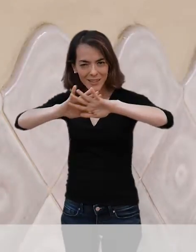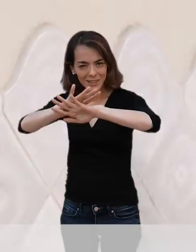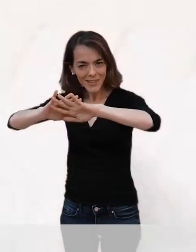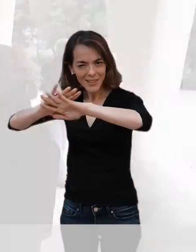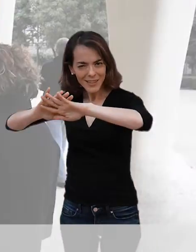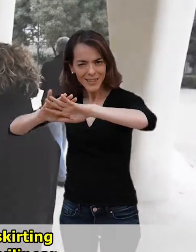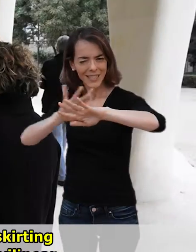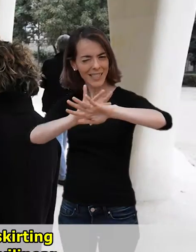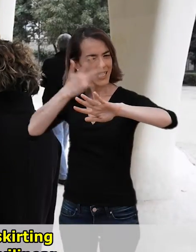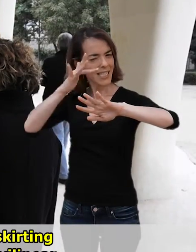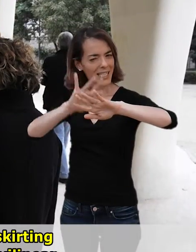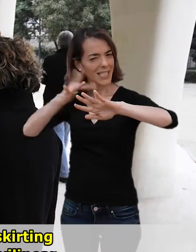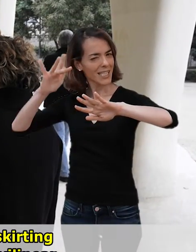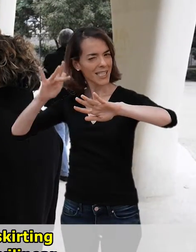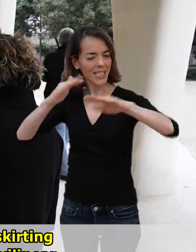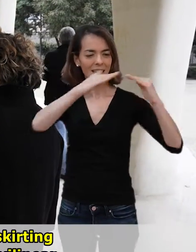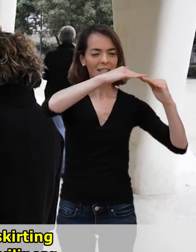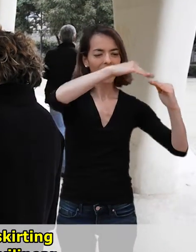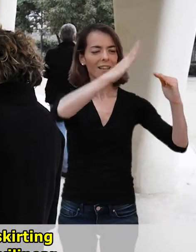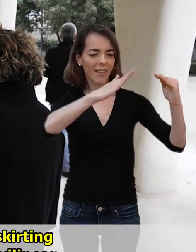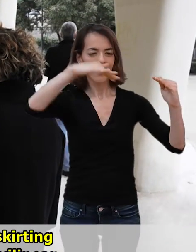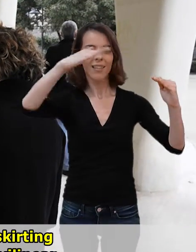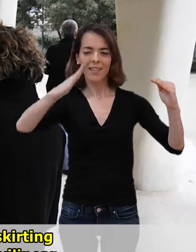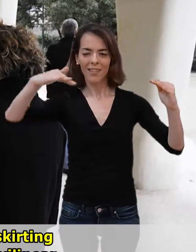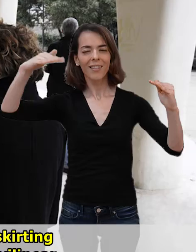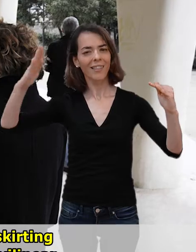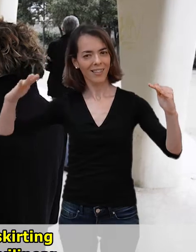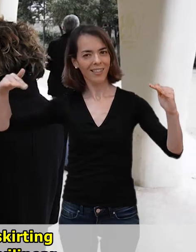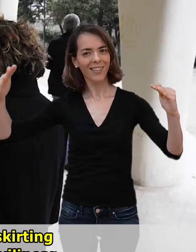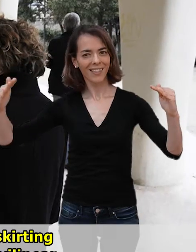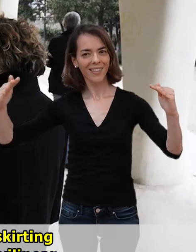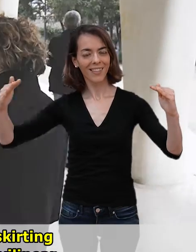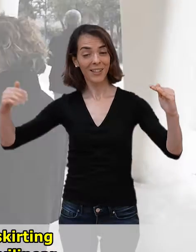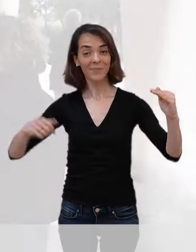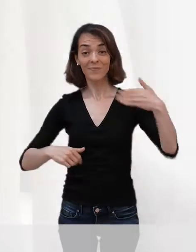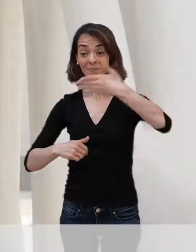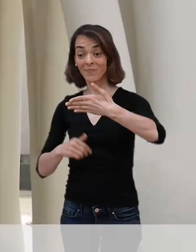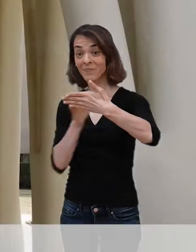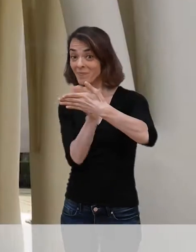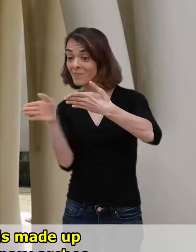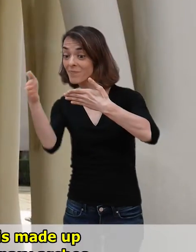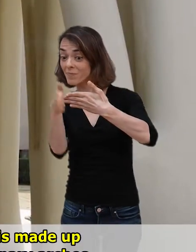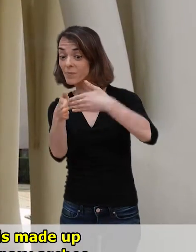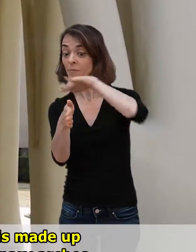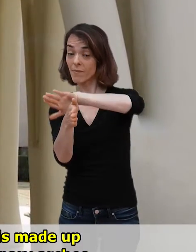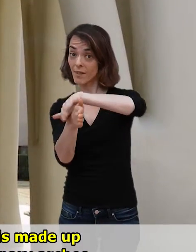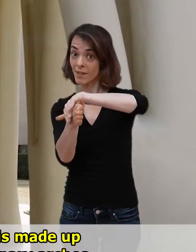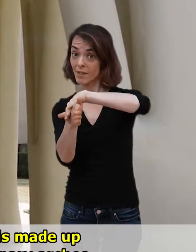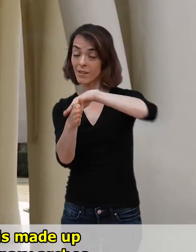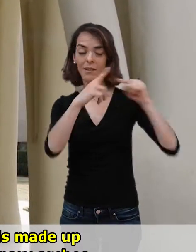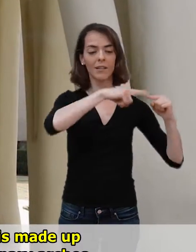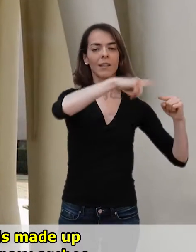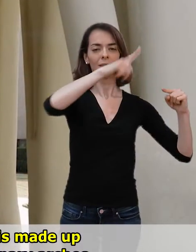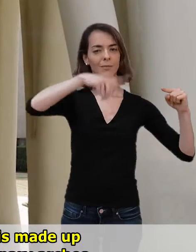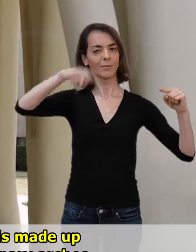slightly? Even the green ceramic skirting around the building is curvilinear. Next to it, the